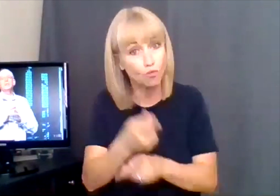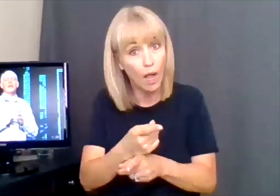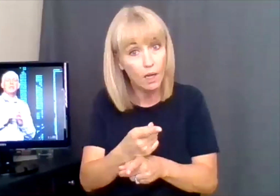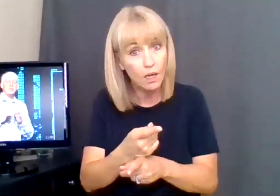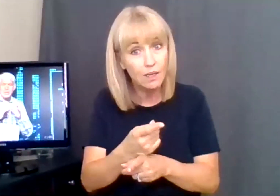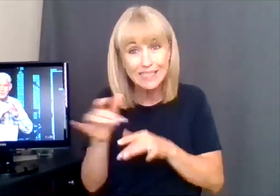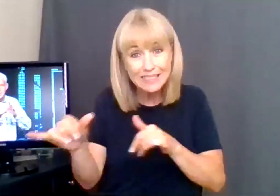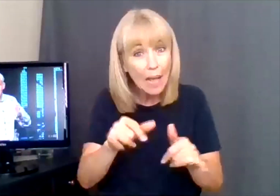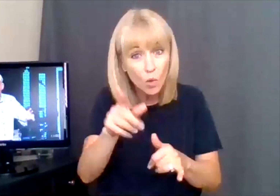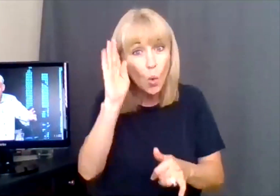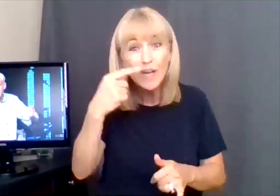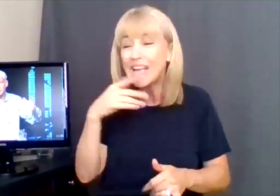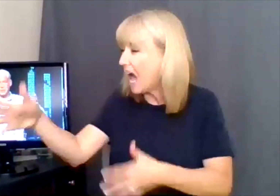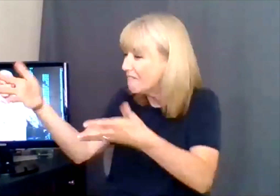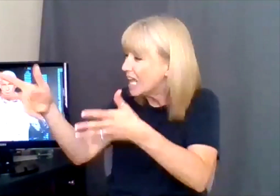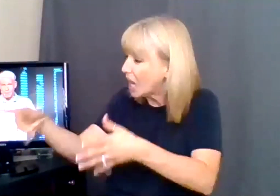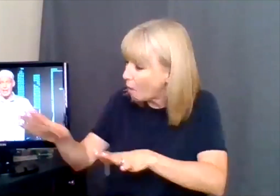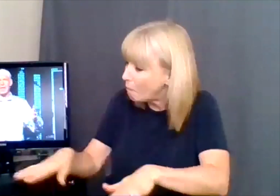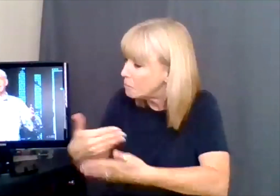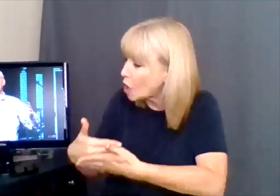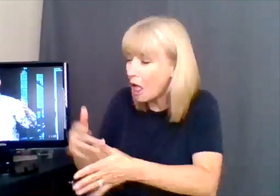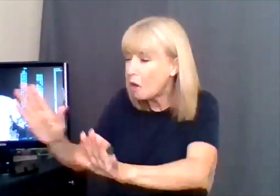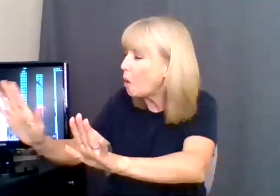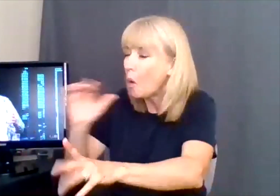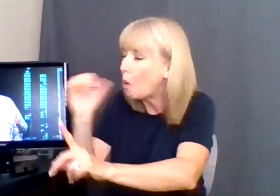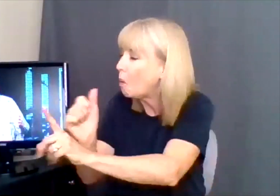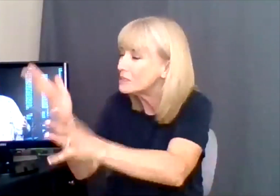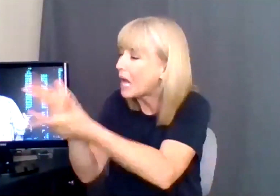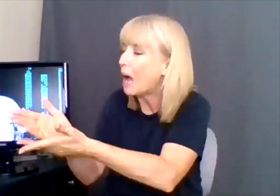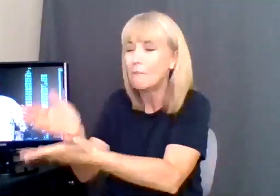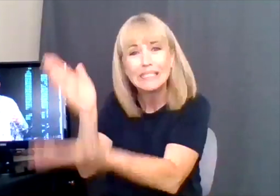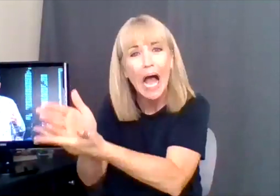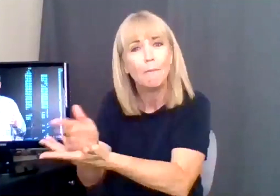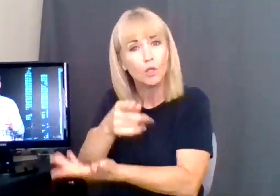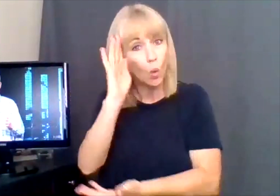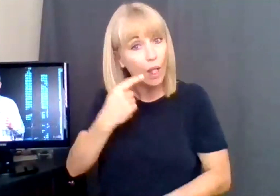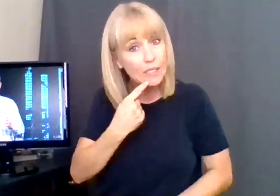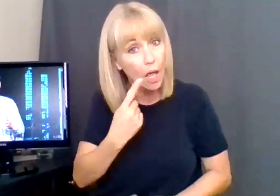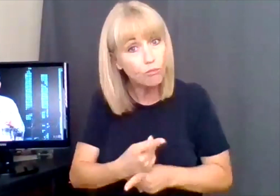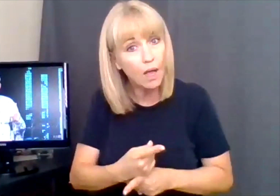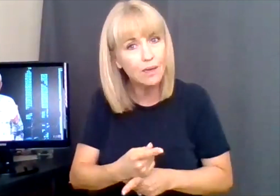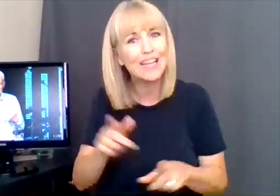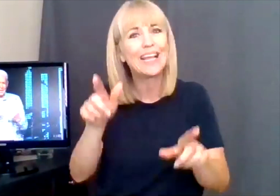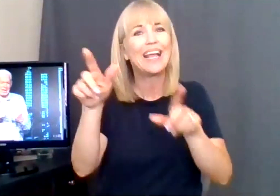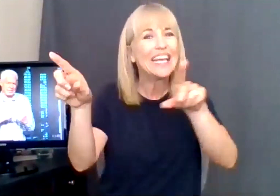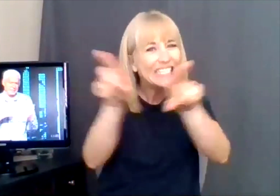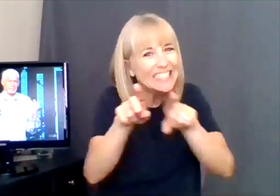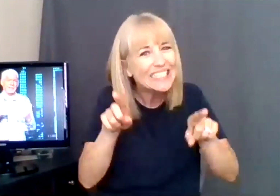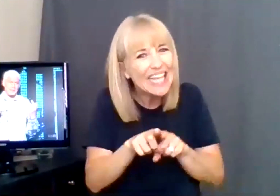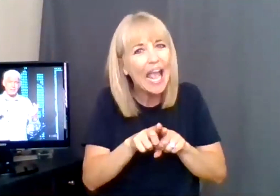listening would do that, you would just step in and say, don't do this. This is wrong. And we need to do the same thing in this area of racism. Not just step